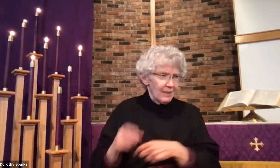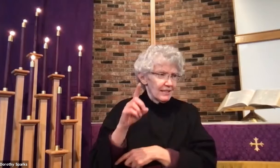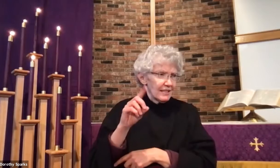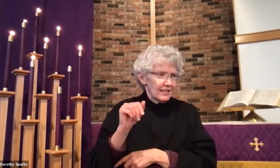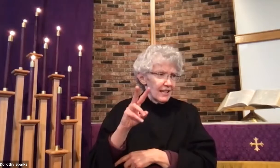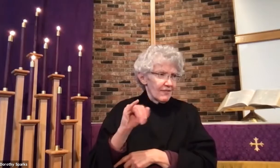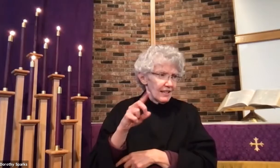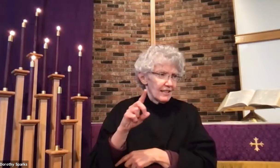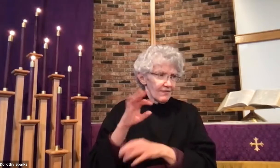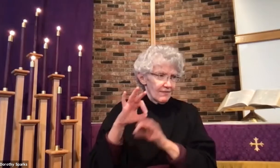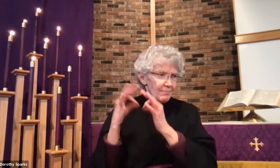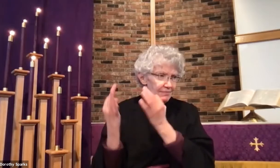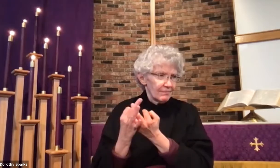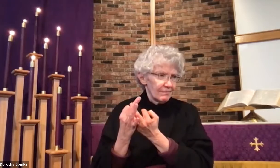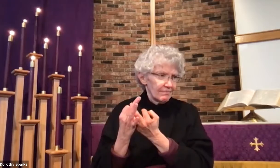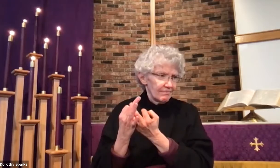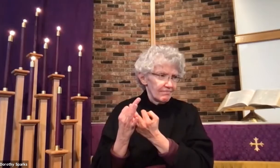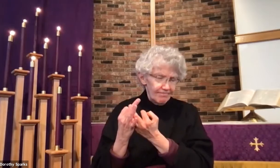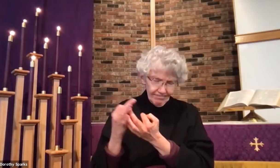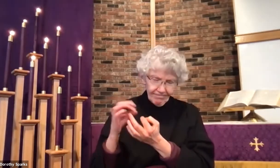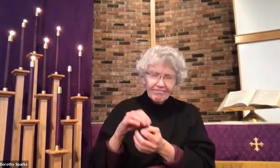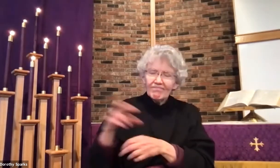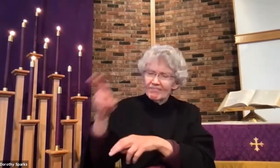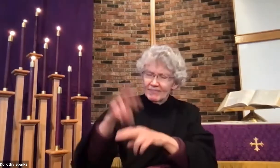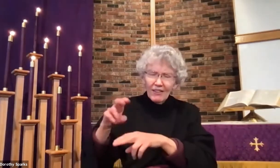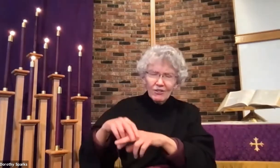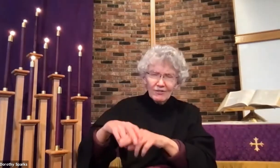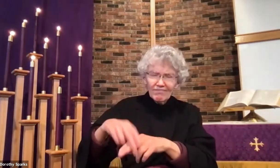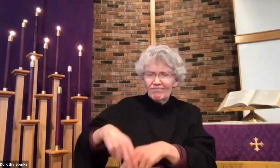The kings from David's family put their thrones here.